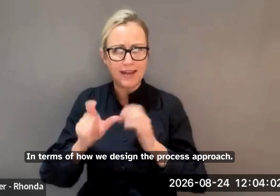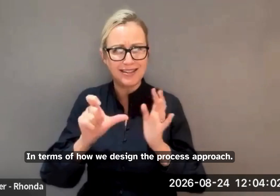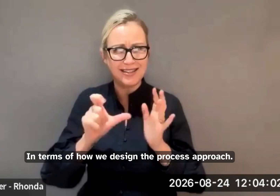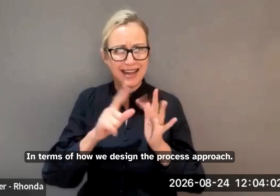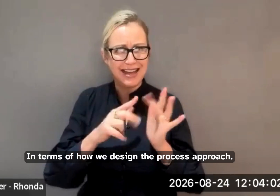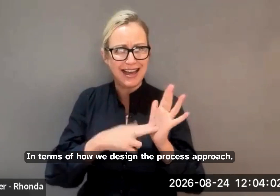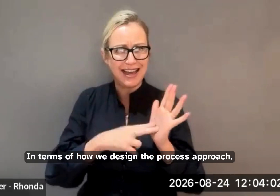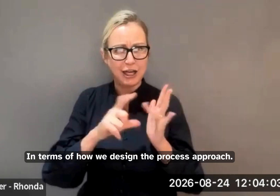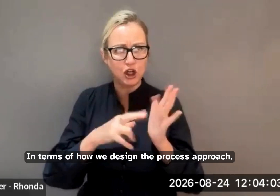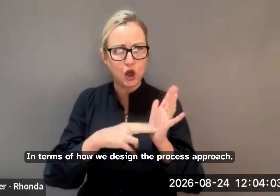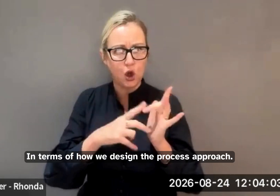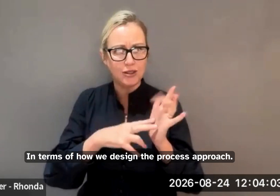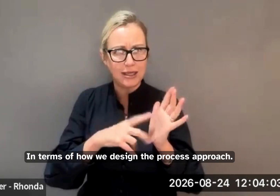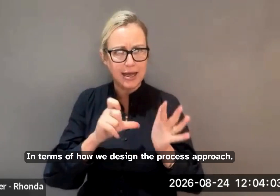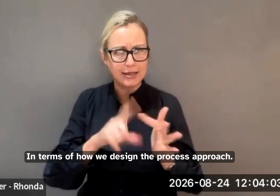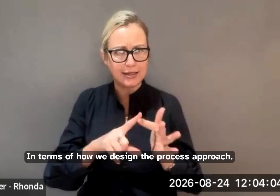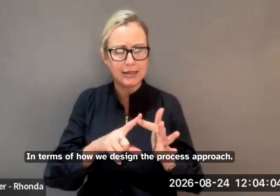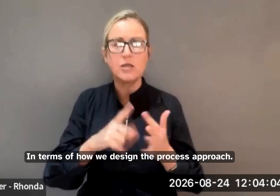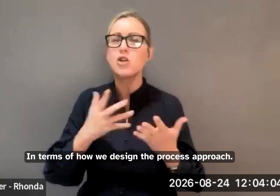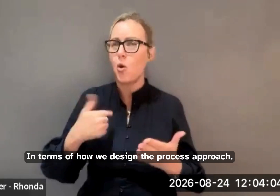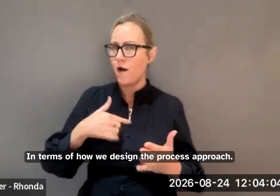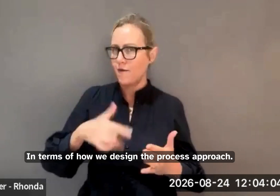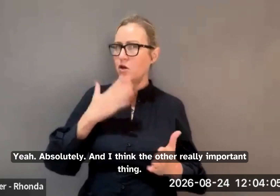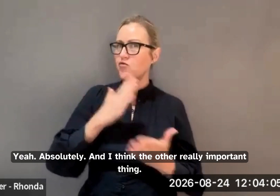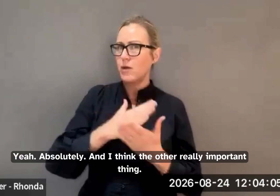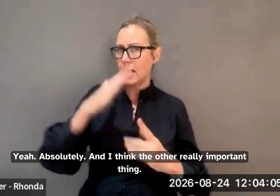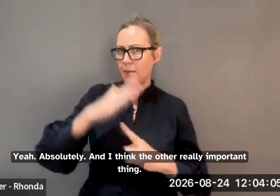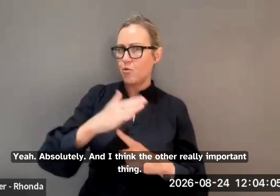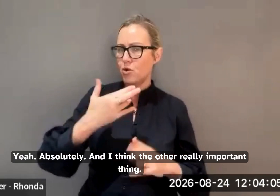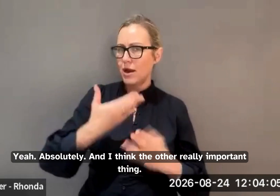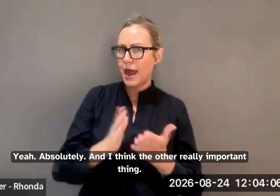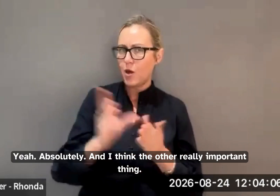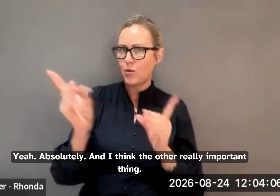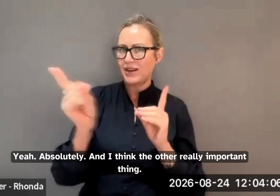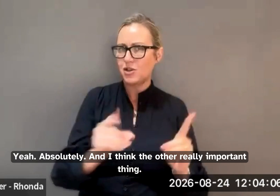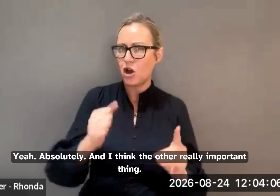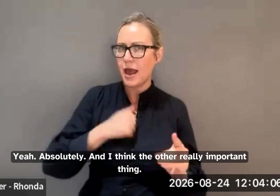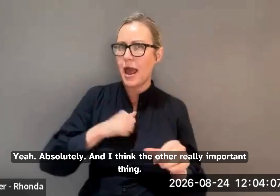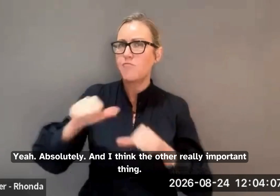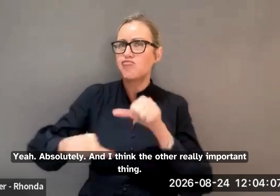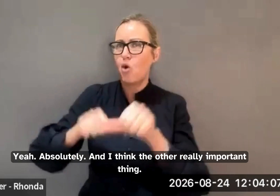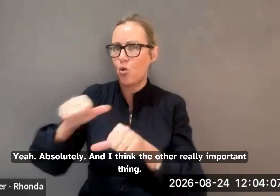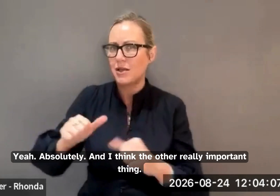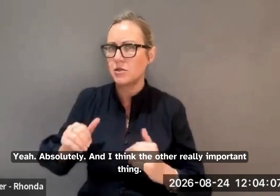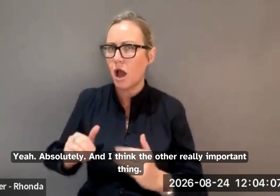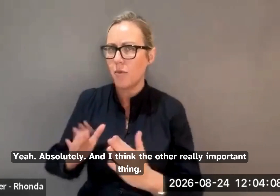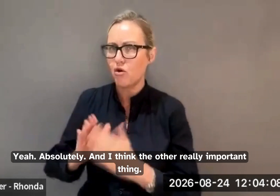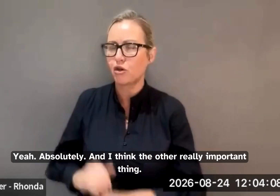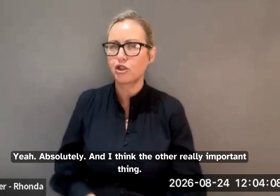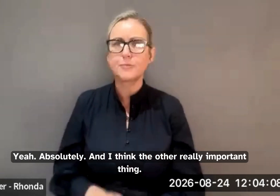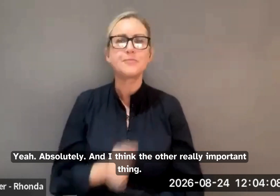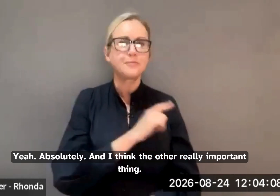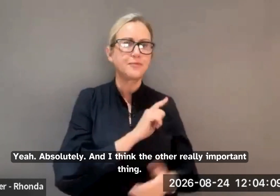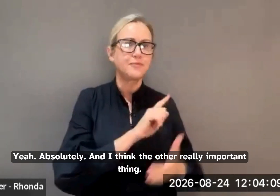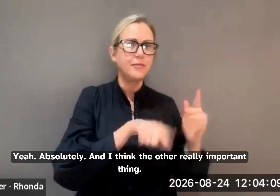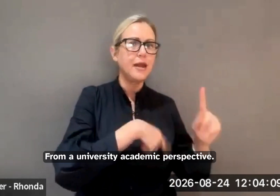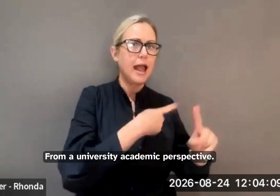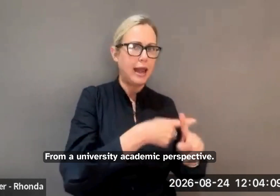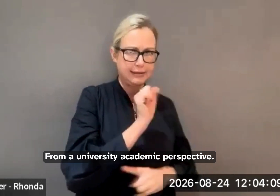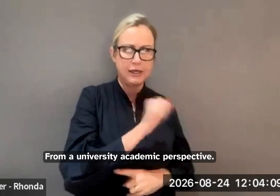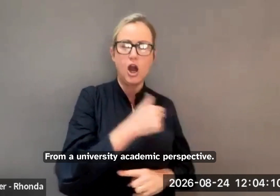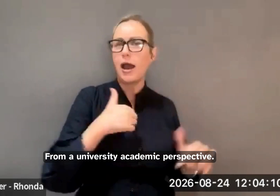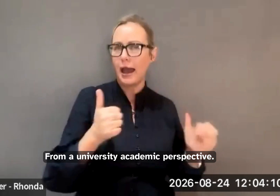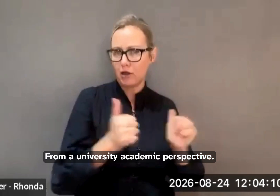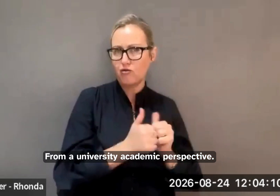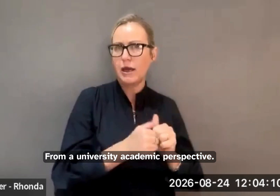of how we design the process approach. Yeah, absolutely. And I think the other really important